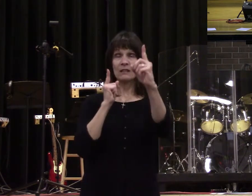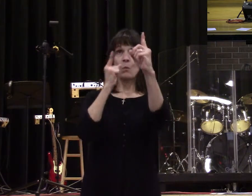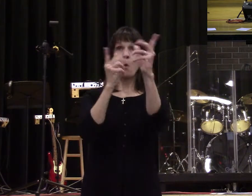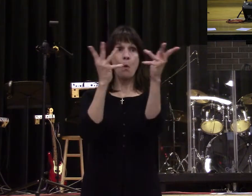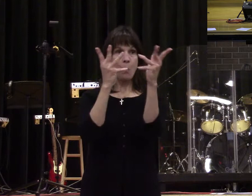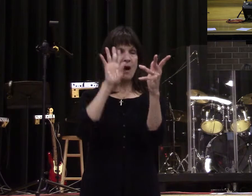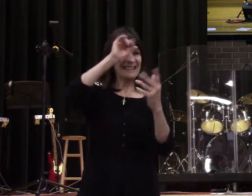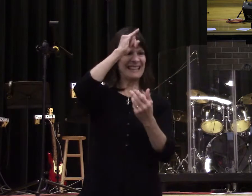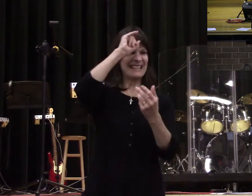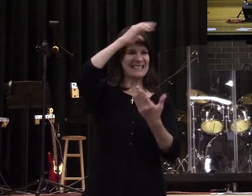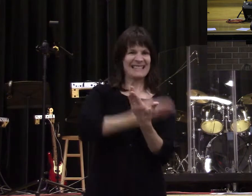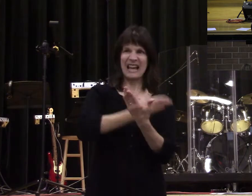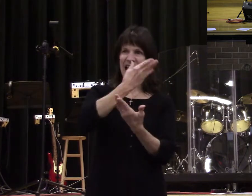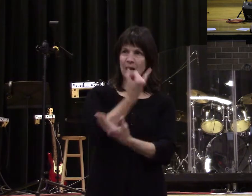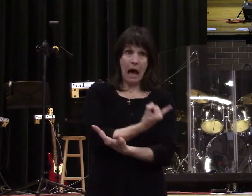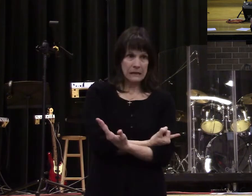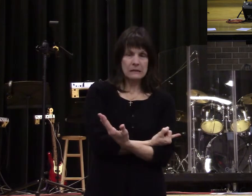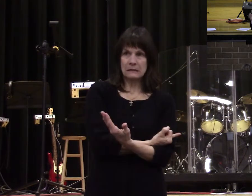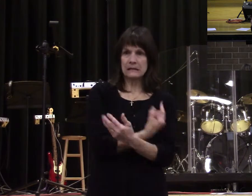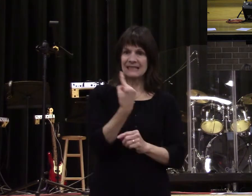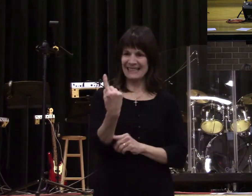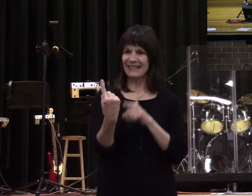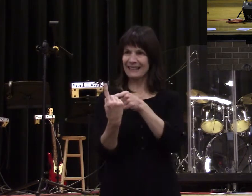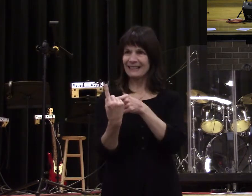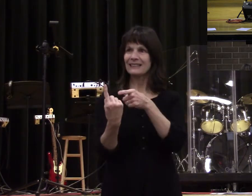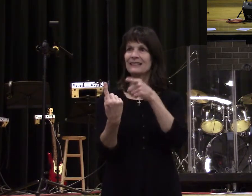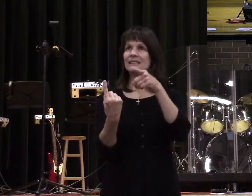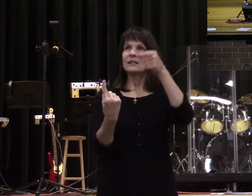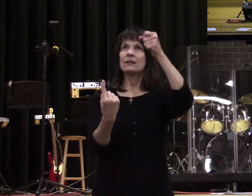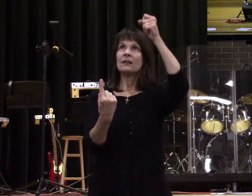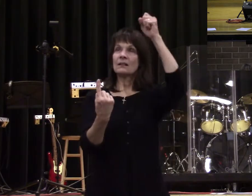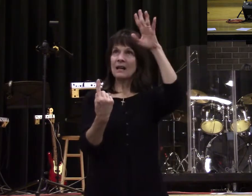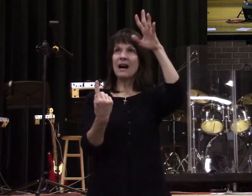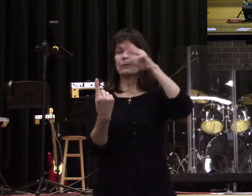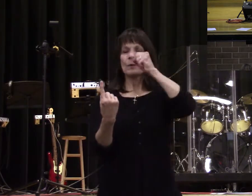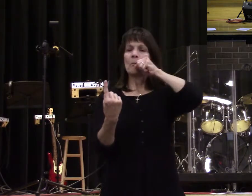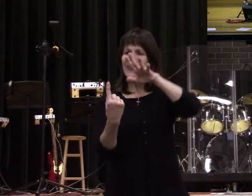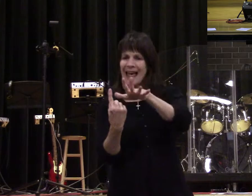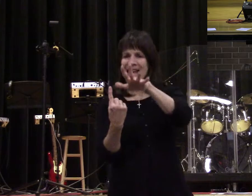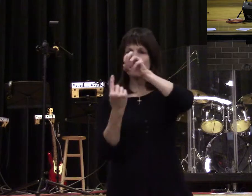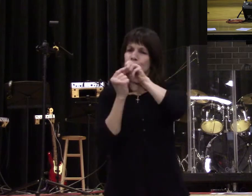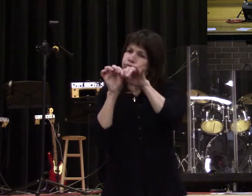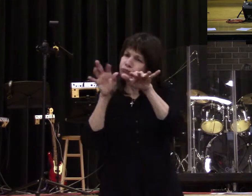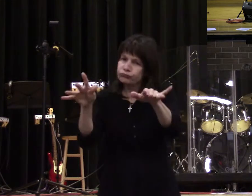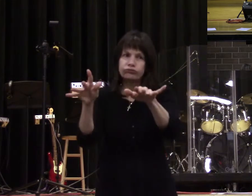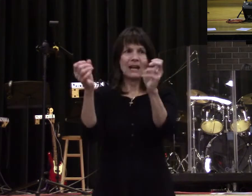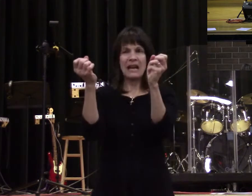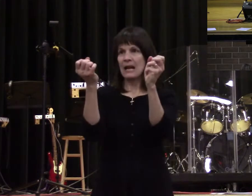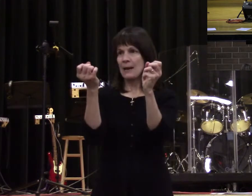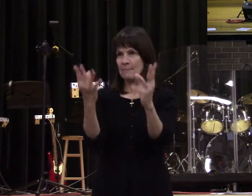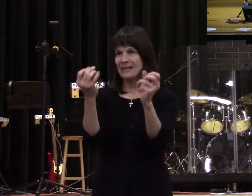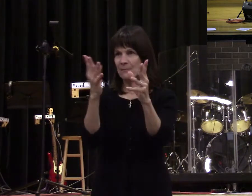mighty God. Because he was willing to worship in difficult places, he received great revelation of God. And if you study